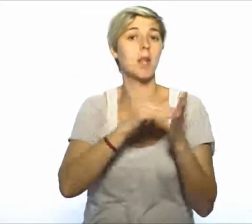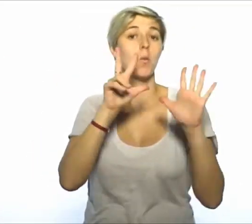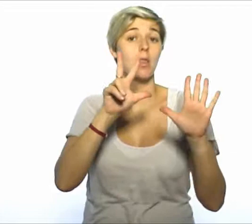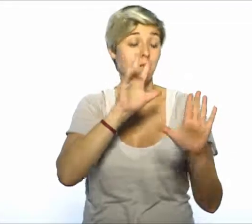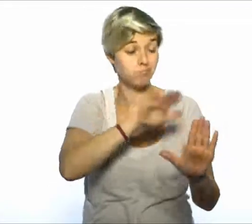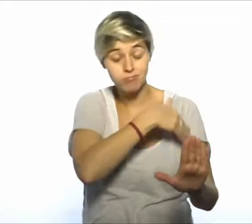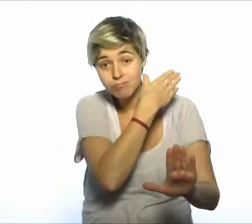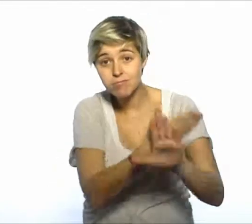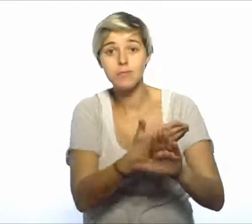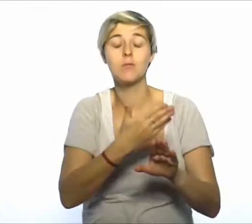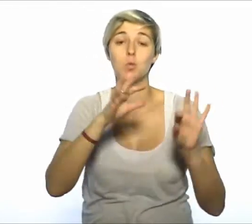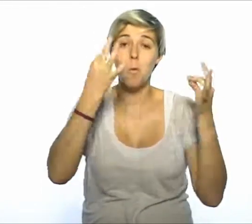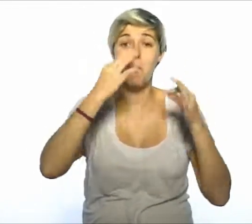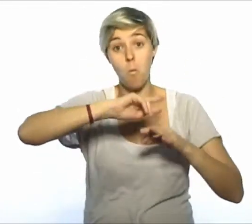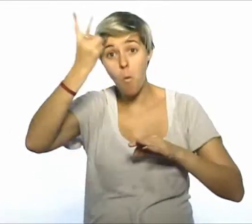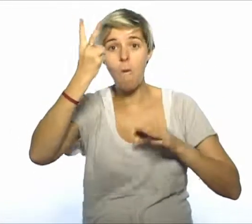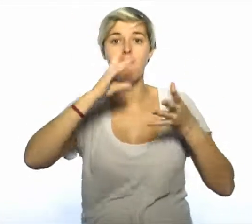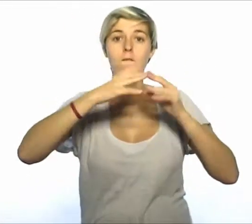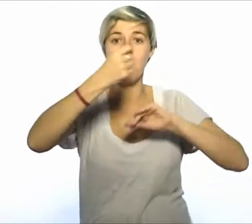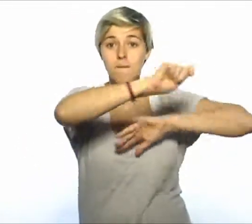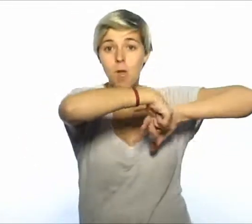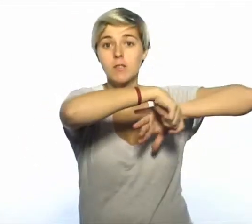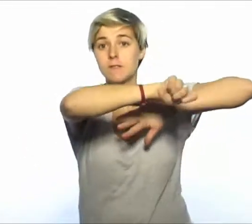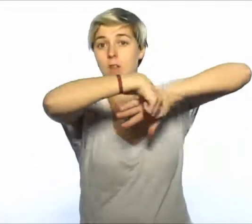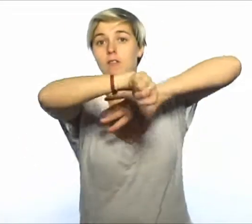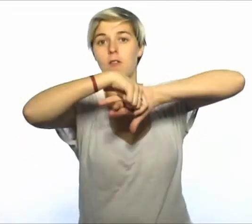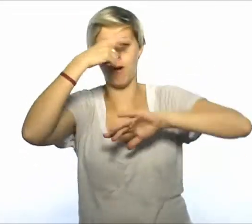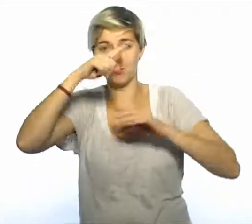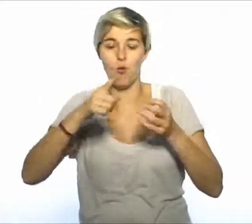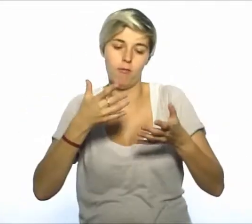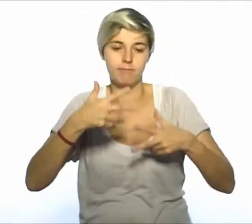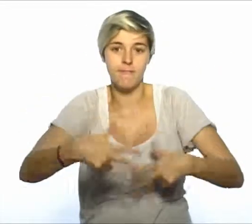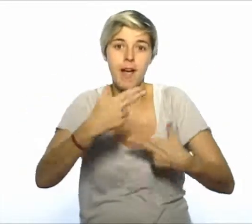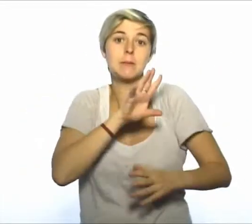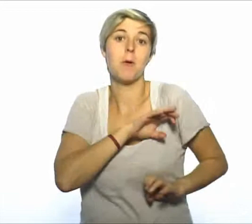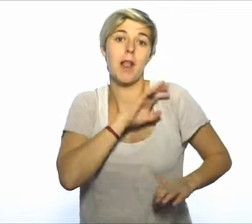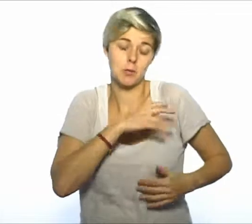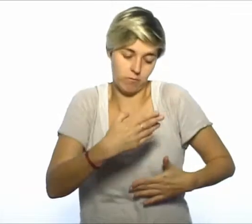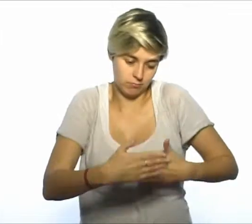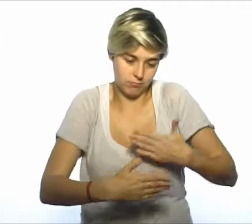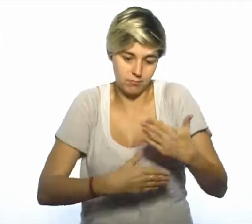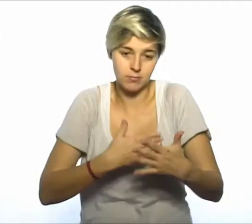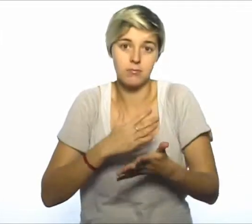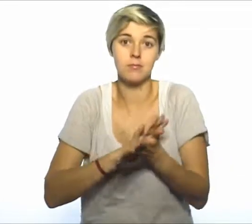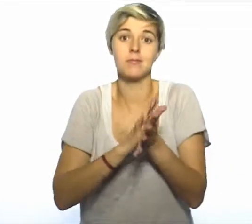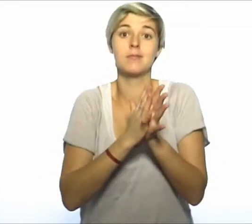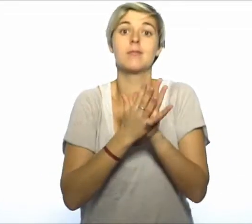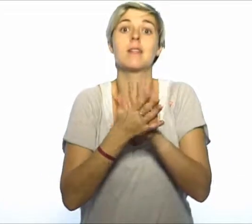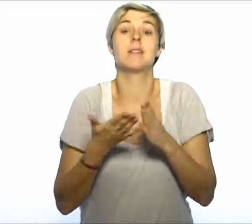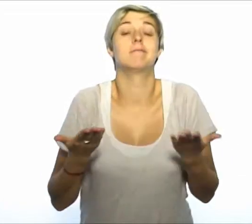start of the experiment in 2008, we found our own sources of income and the experimentation